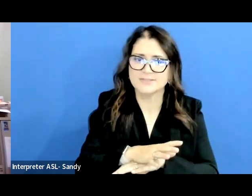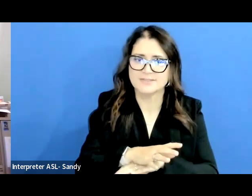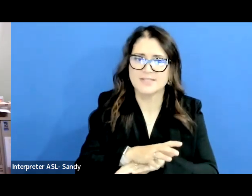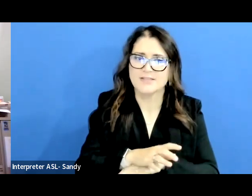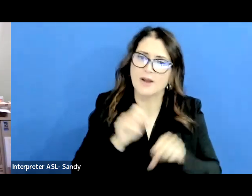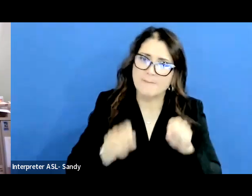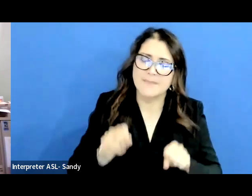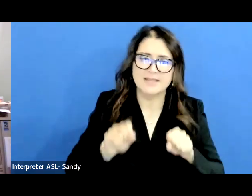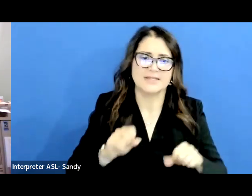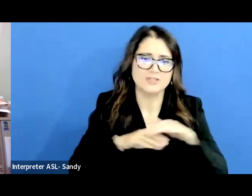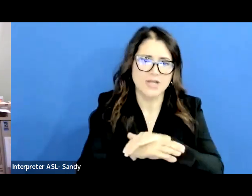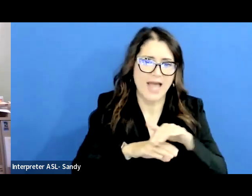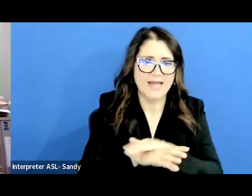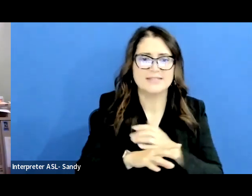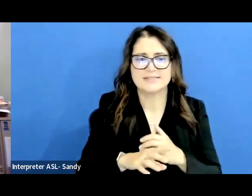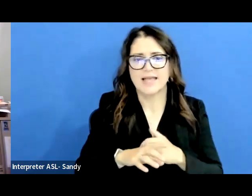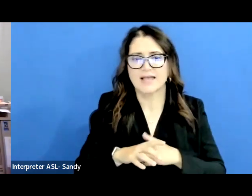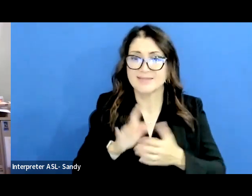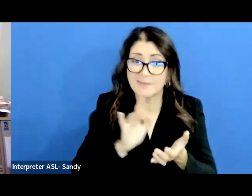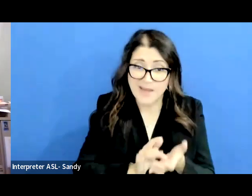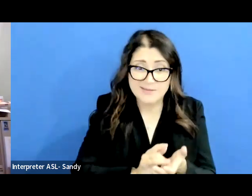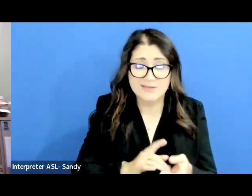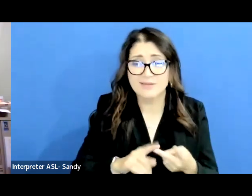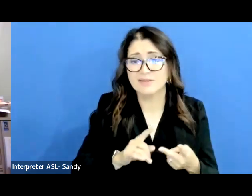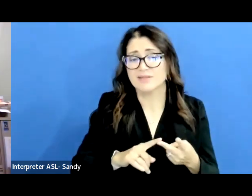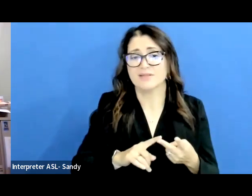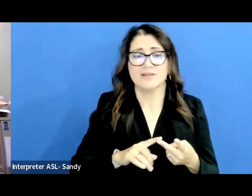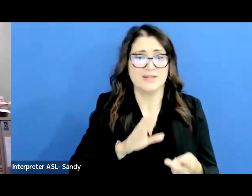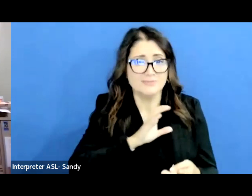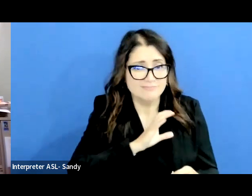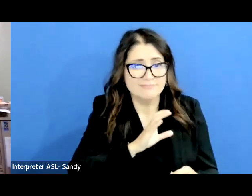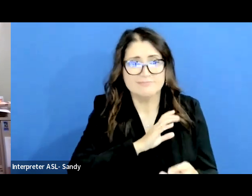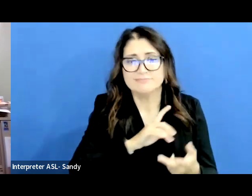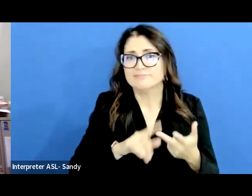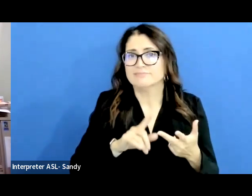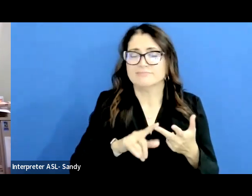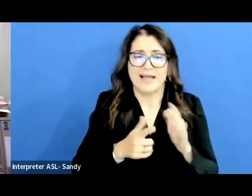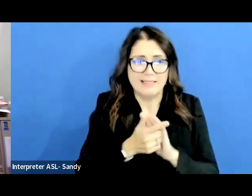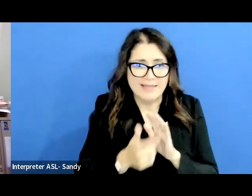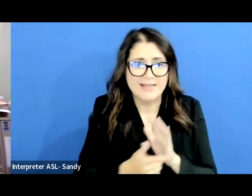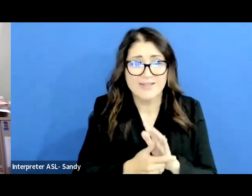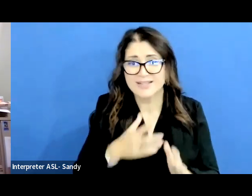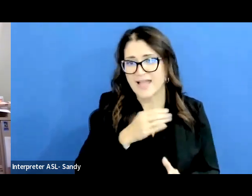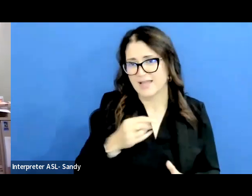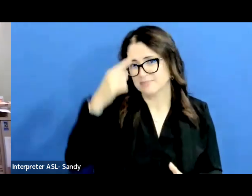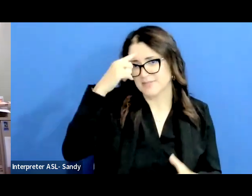medical, law enforcement, legal, and mental health assistance. So by engaging with farm